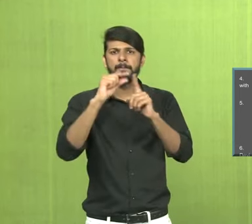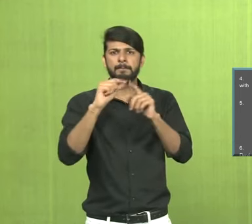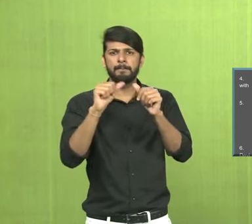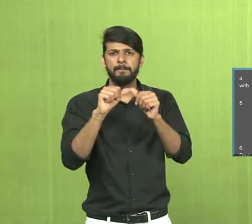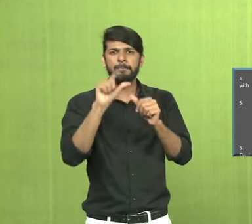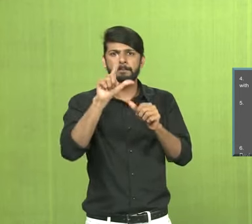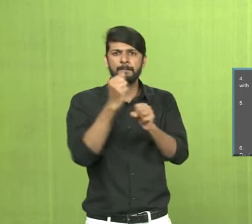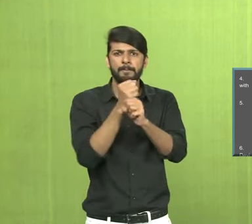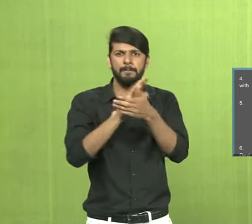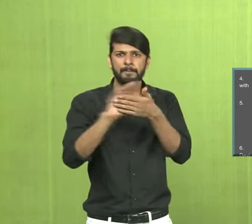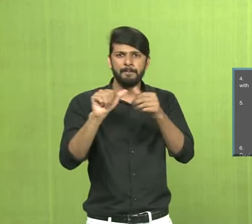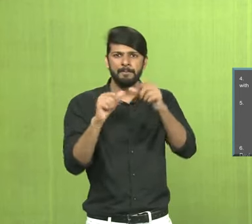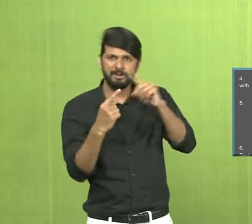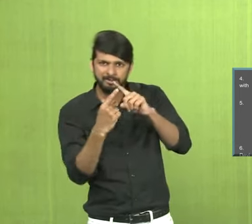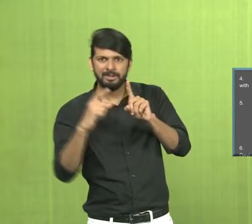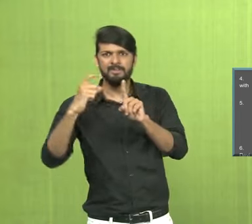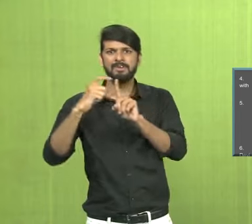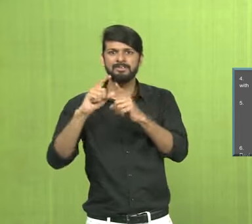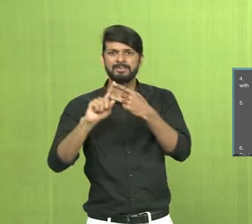then the Palghat Devi,